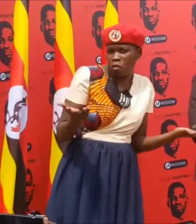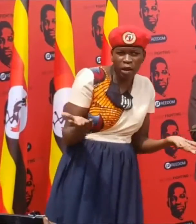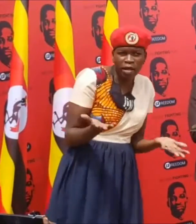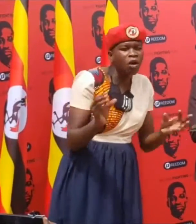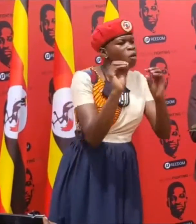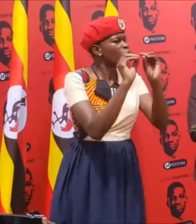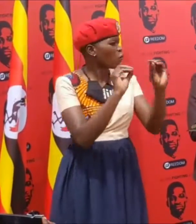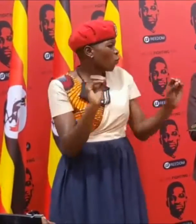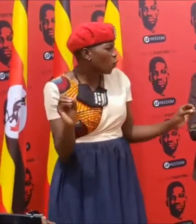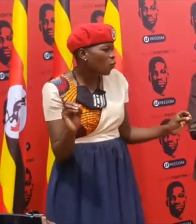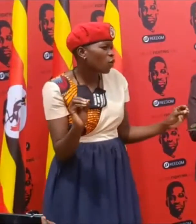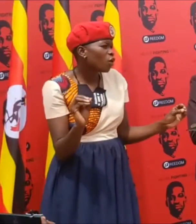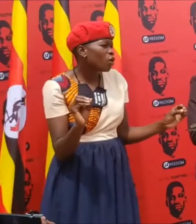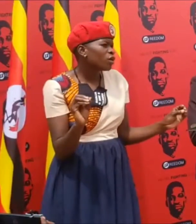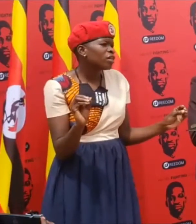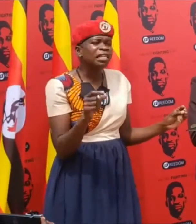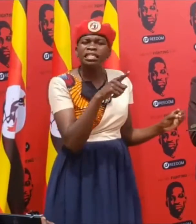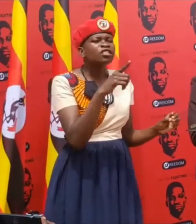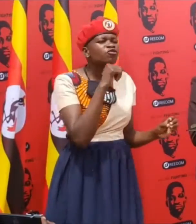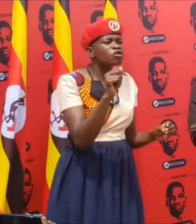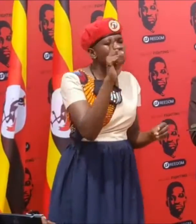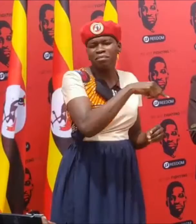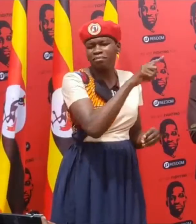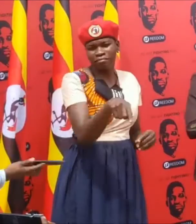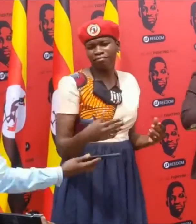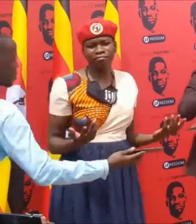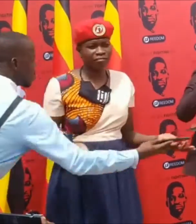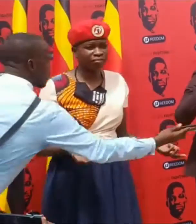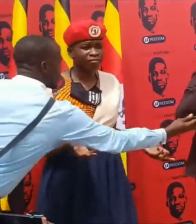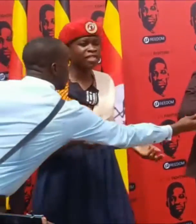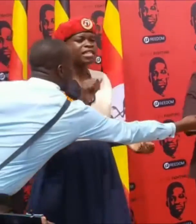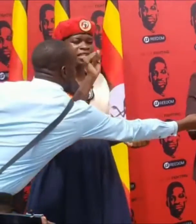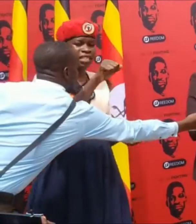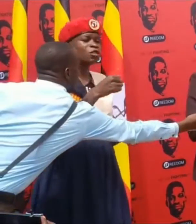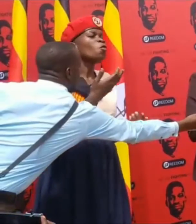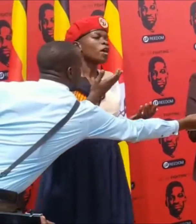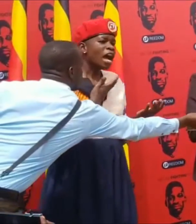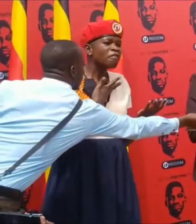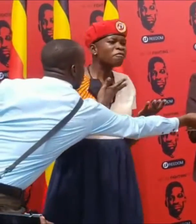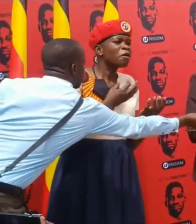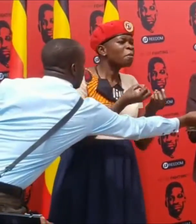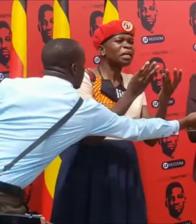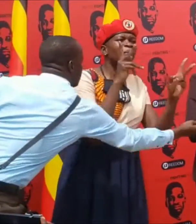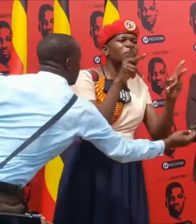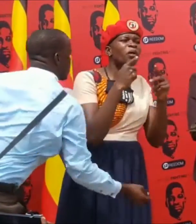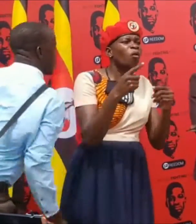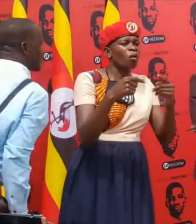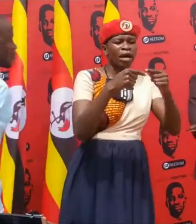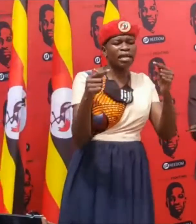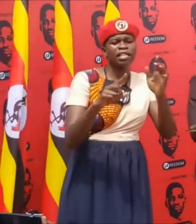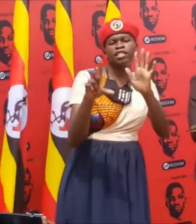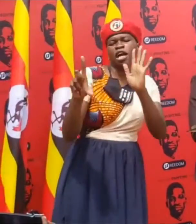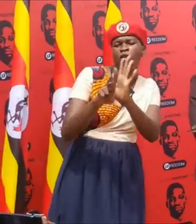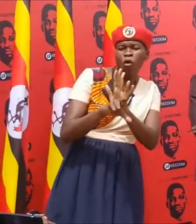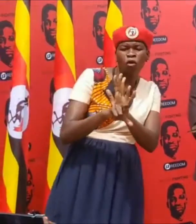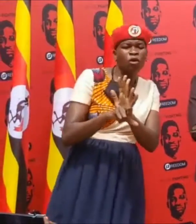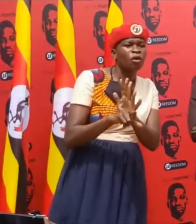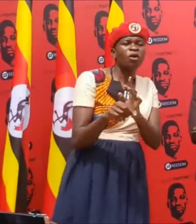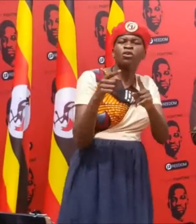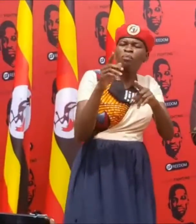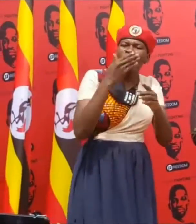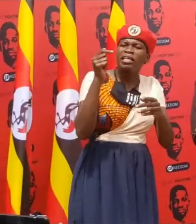Kyagulanyi Ssentamu, ogwo tegubeera musango. Tulina bannaffe abakola emisango n'ebikolobero. Tusoomooza poliisi